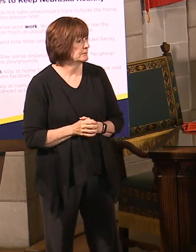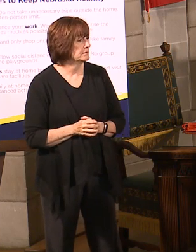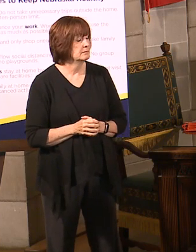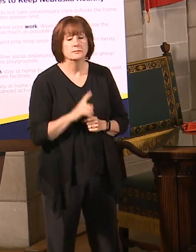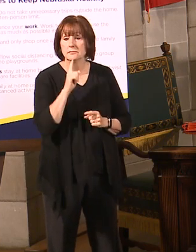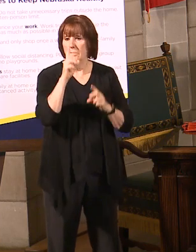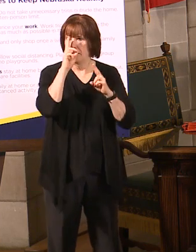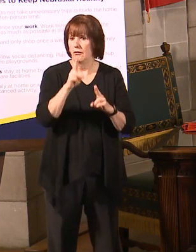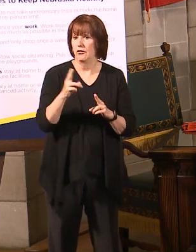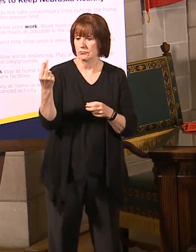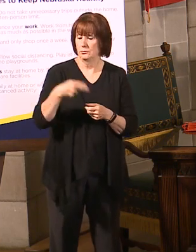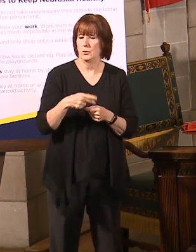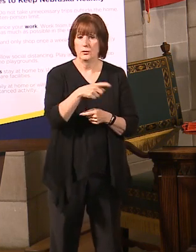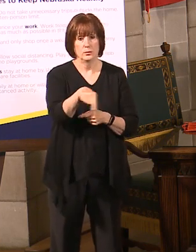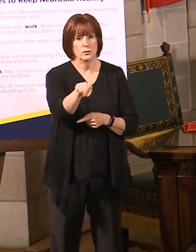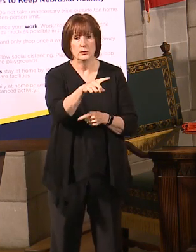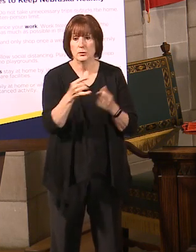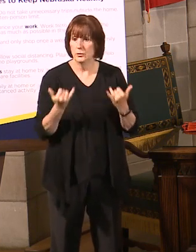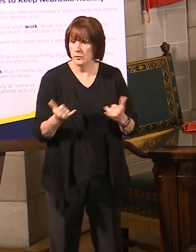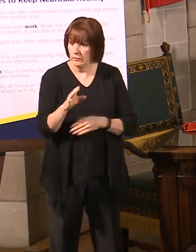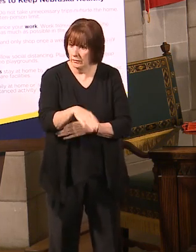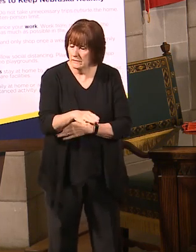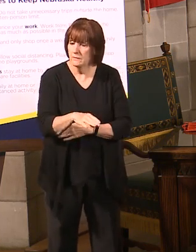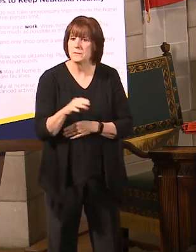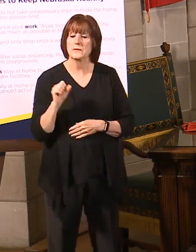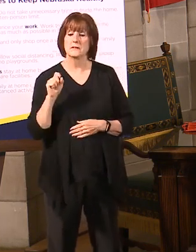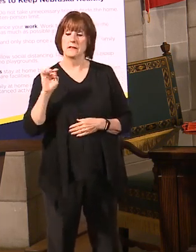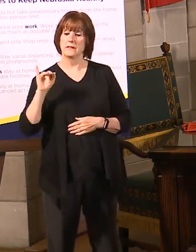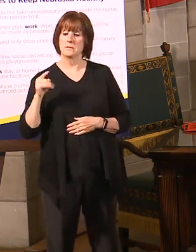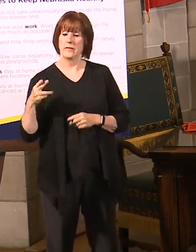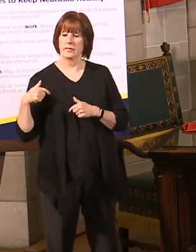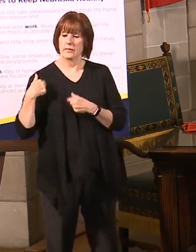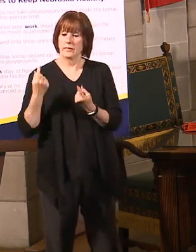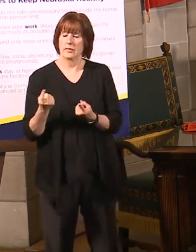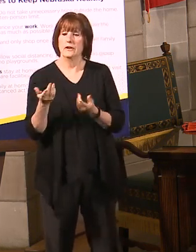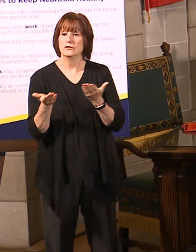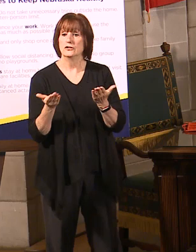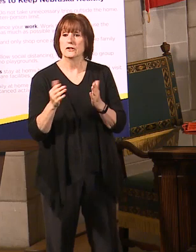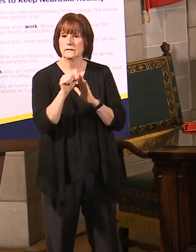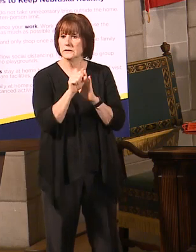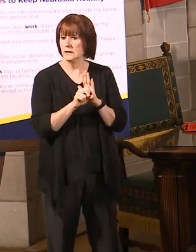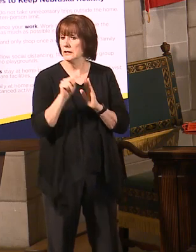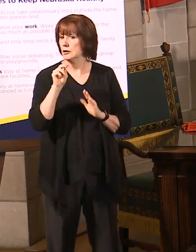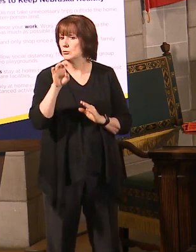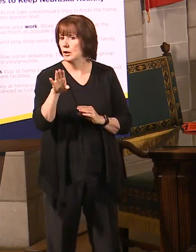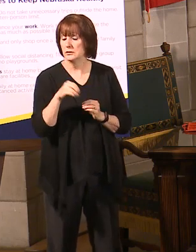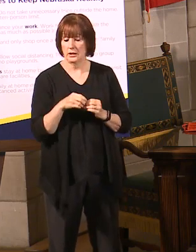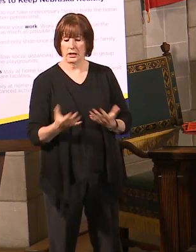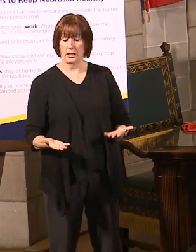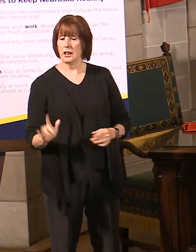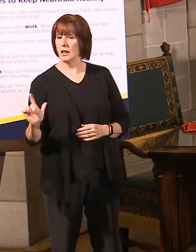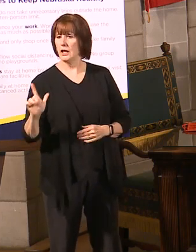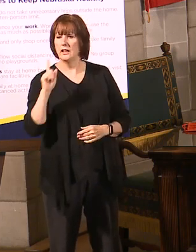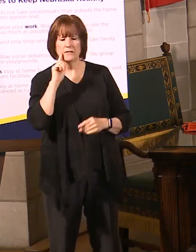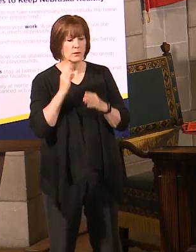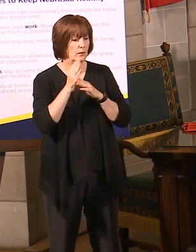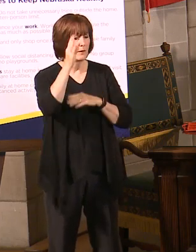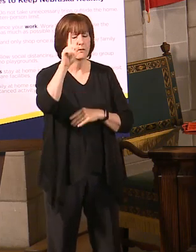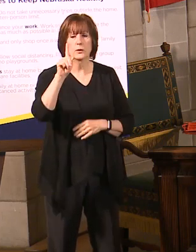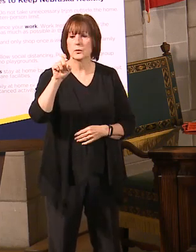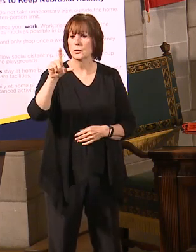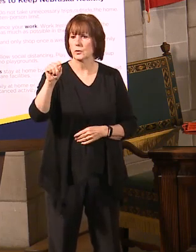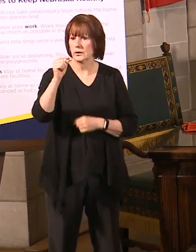it's an honor to be here with you this afternoon. St. Elizabeth has served the state of Nebraska and the Lincoln community for over 120